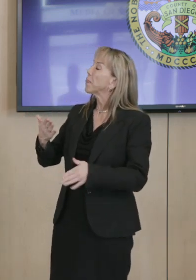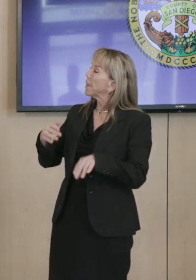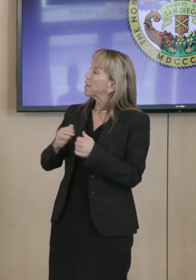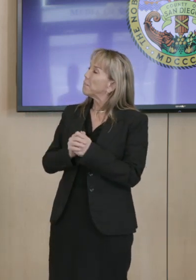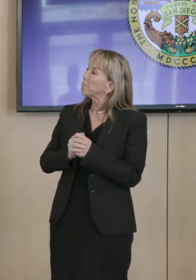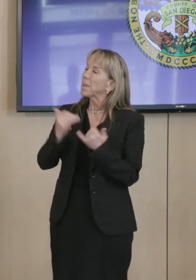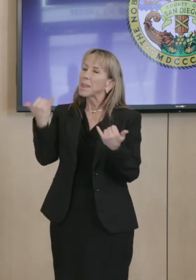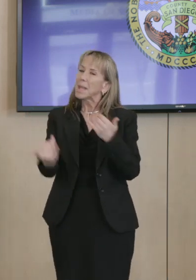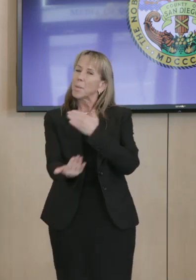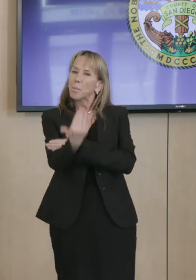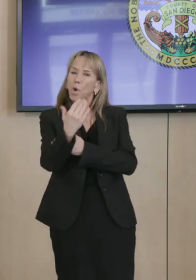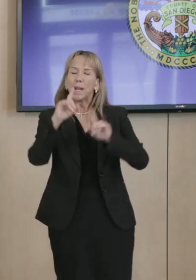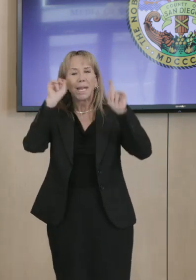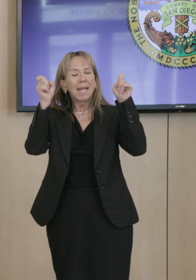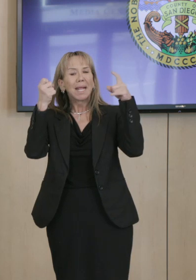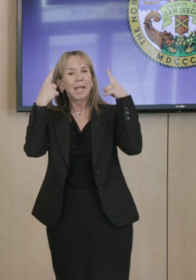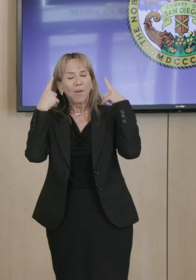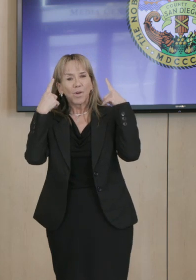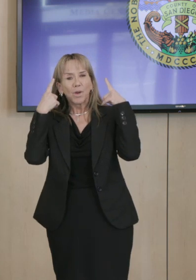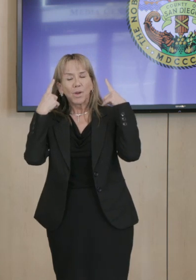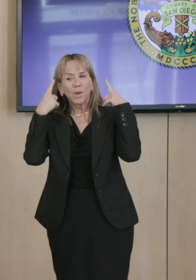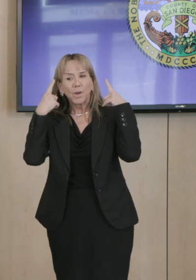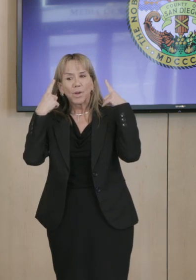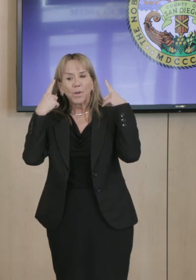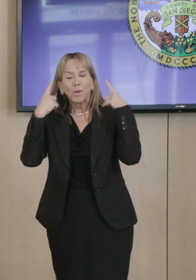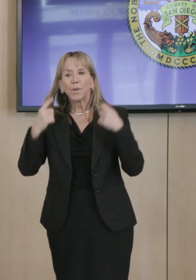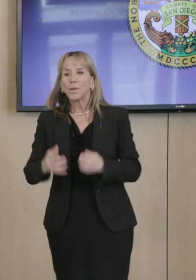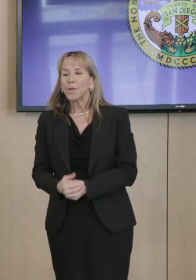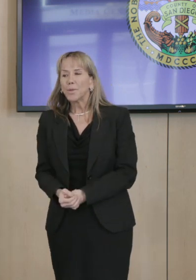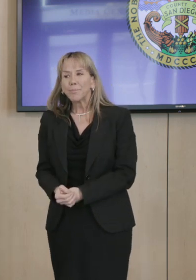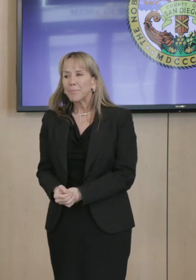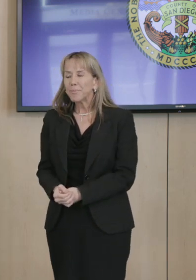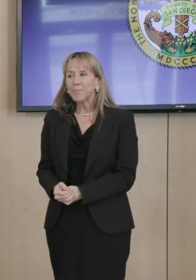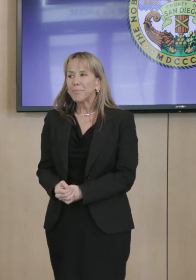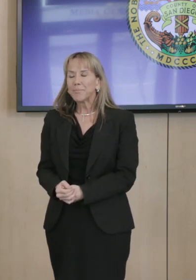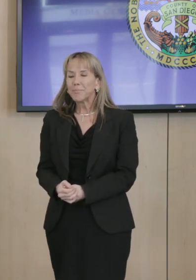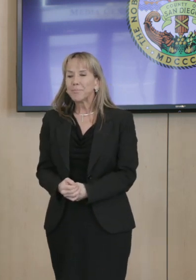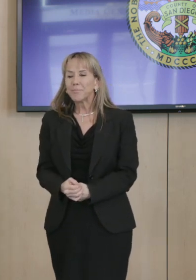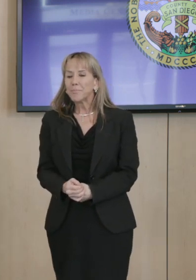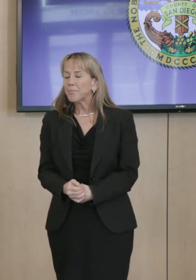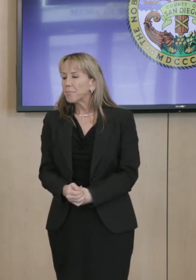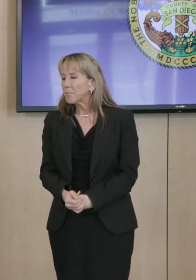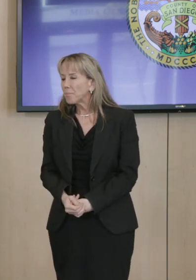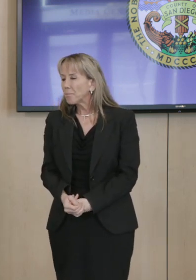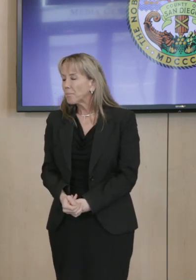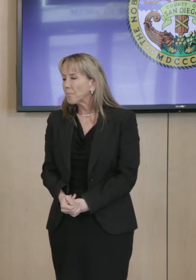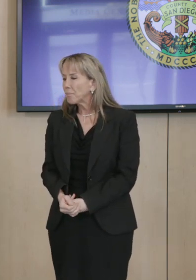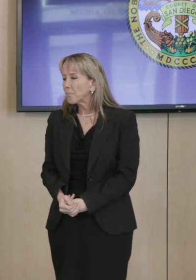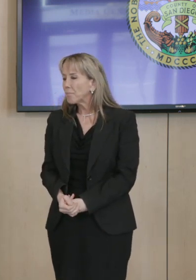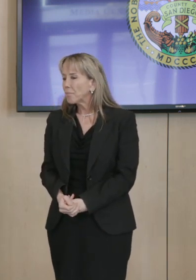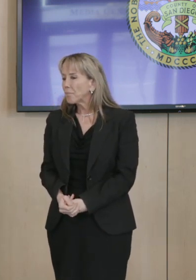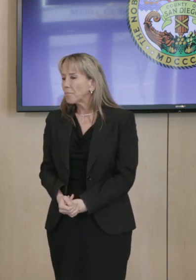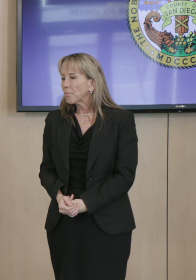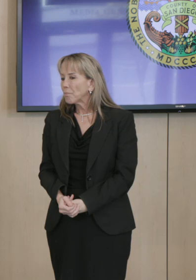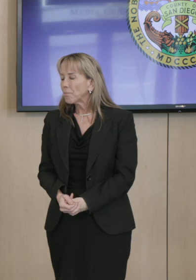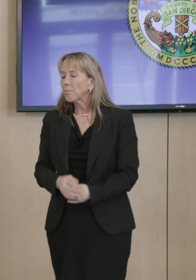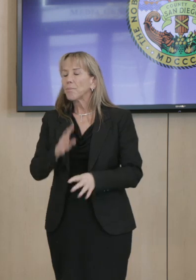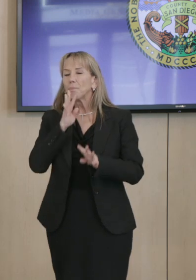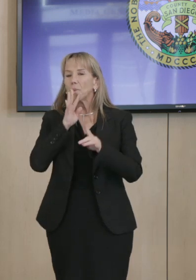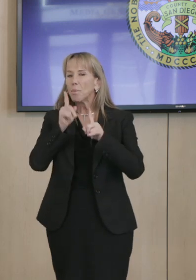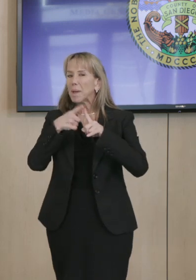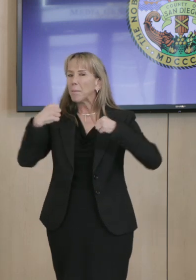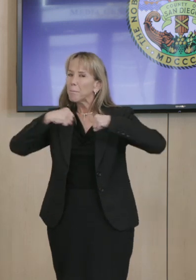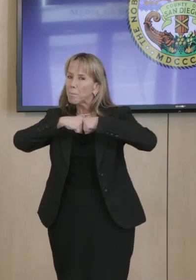morning extended the quarantine for 12 weeks, what about the measures that are going to be taken about the border